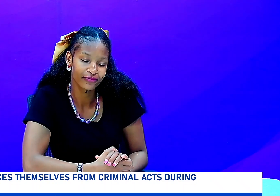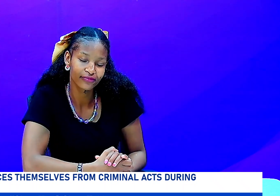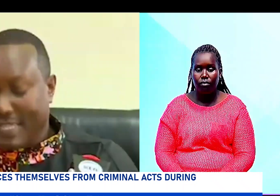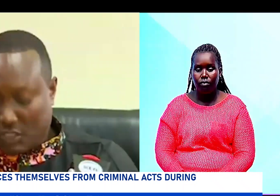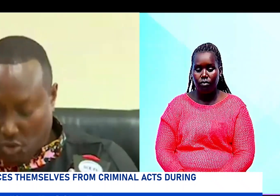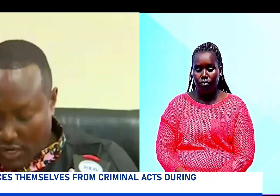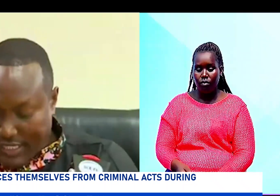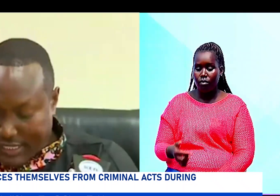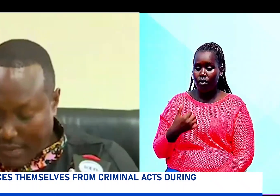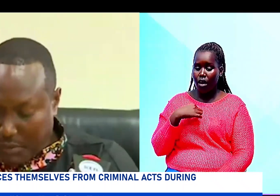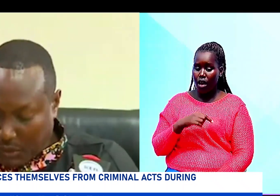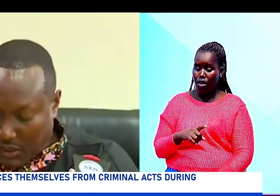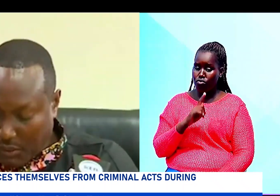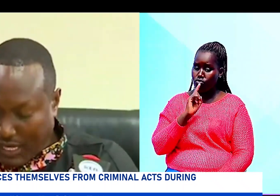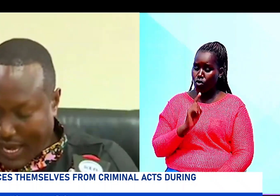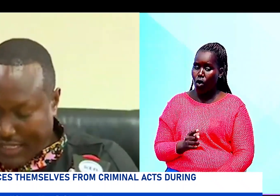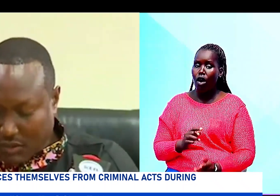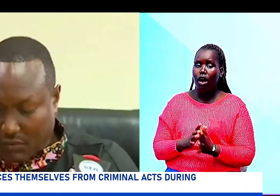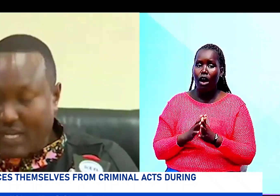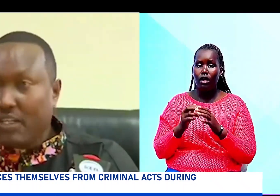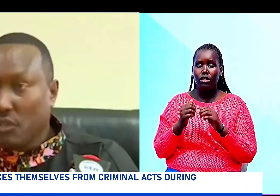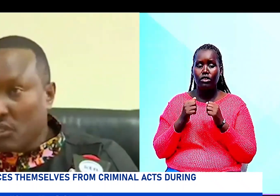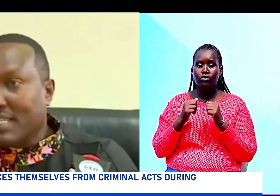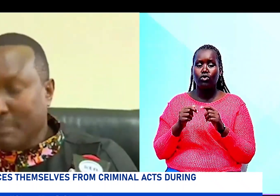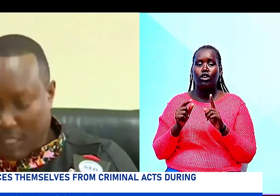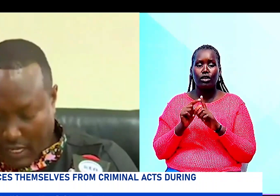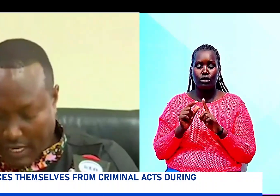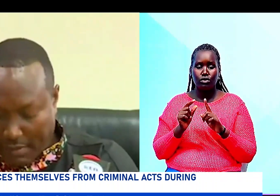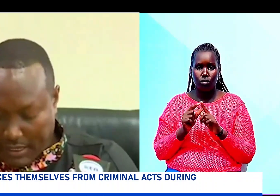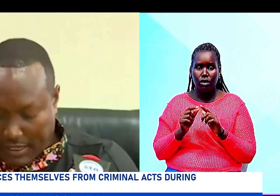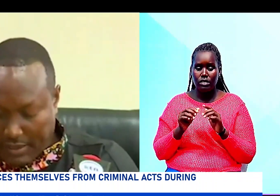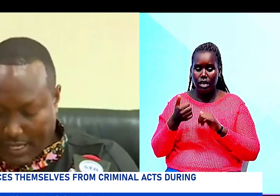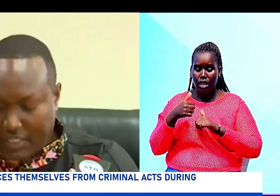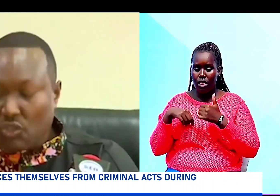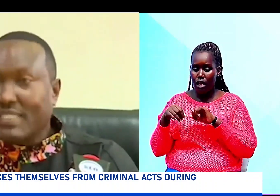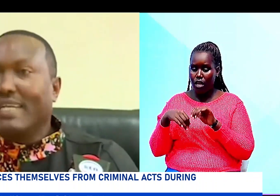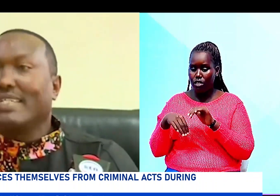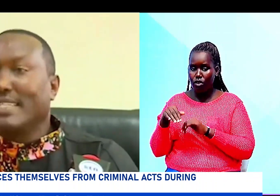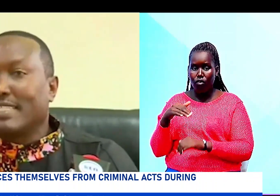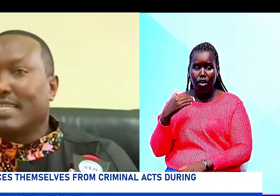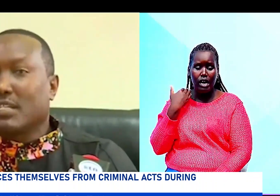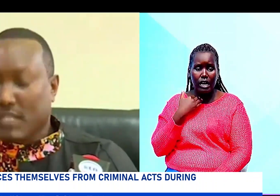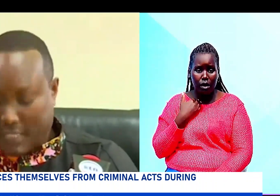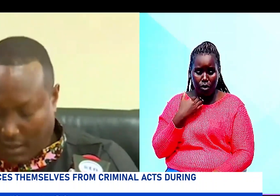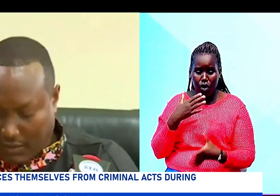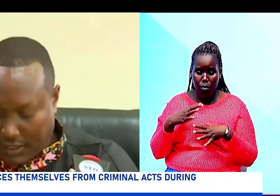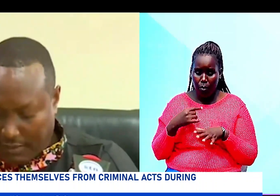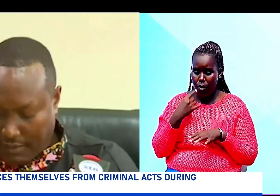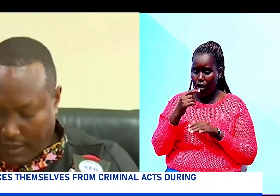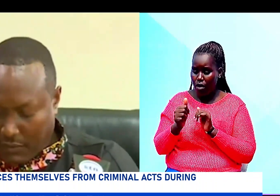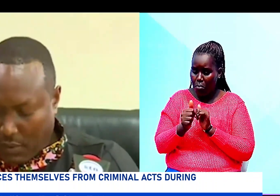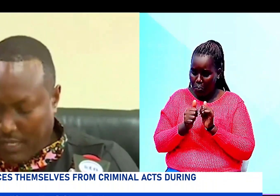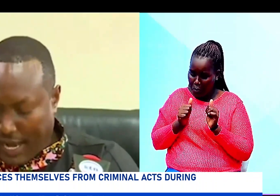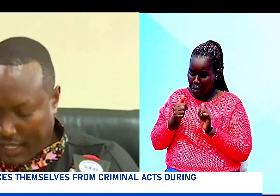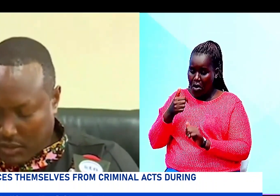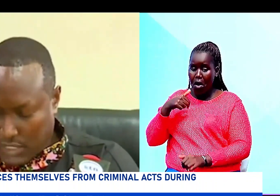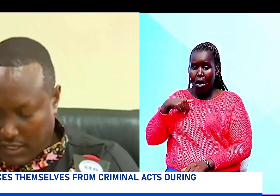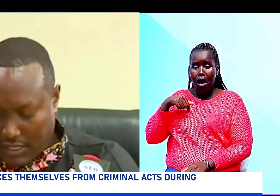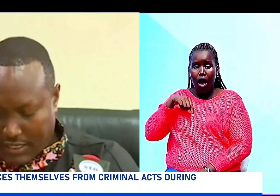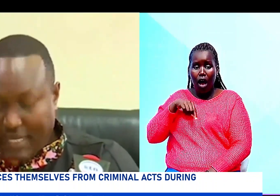In the strongest terms possible the acts of those criminal elements and totally distance ourselves from their actions. The